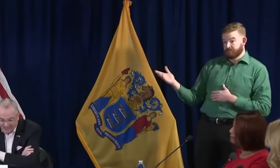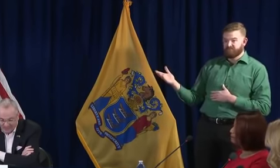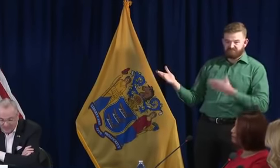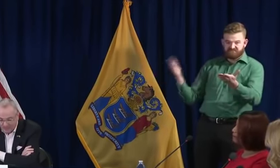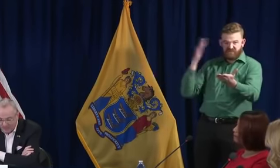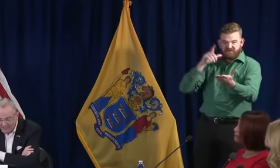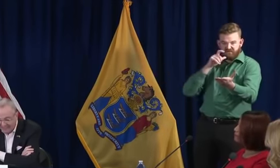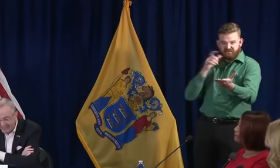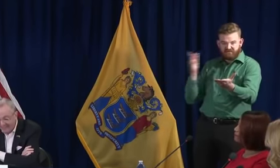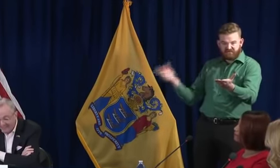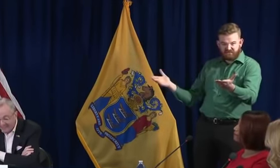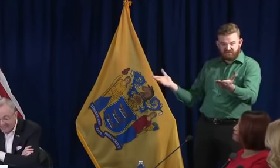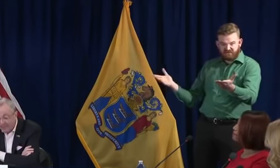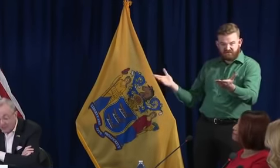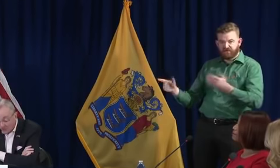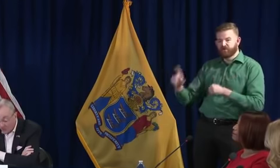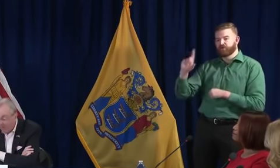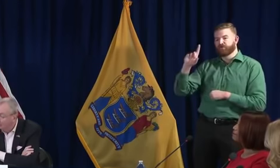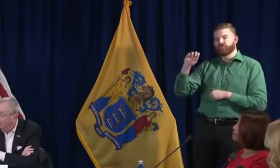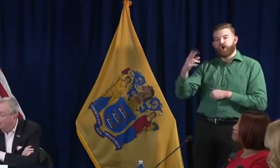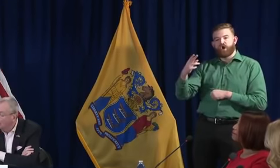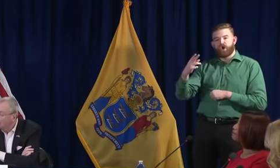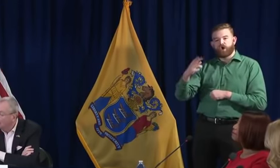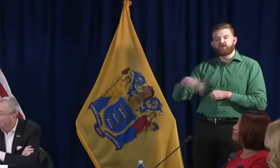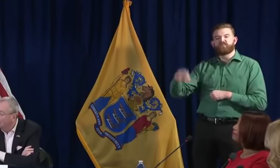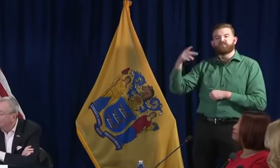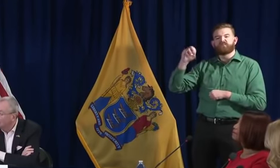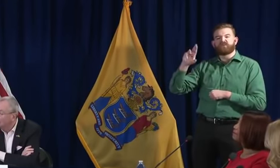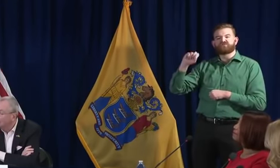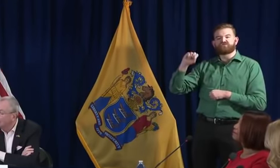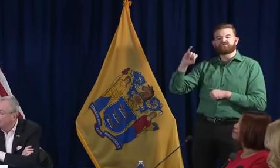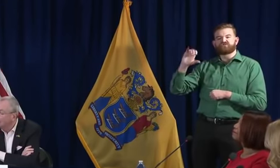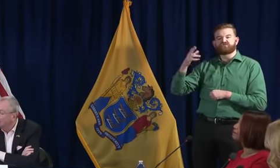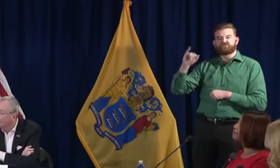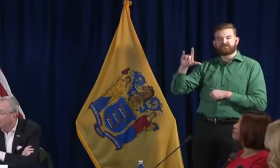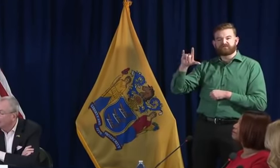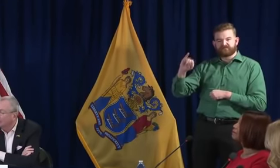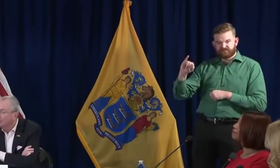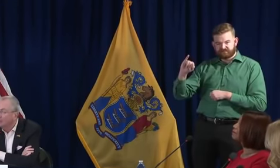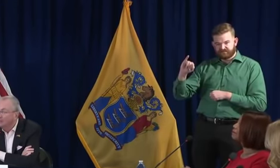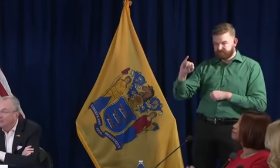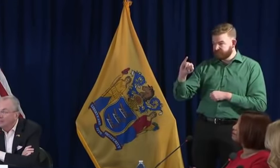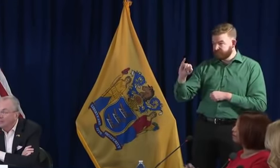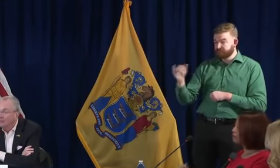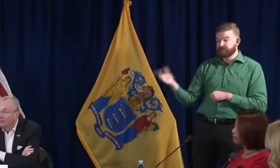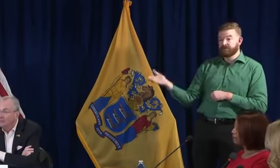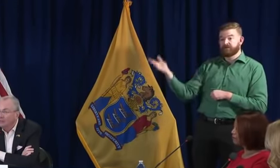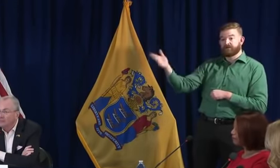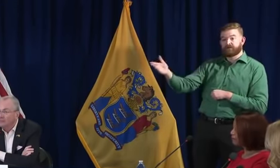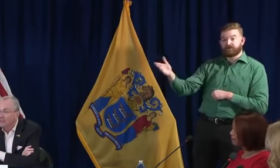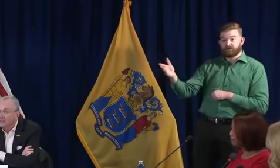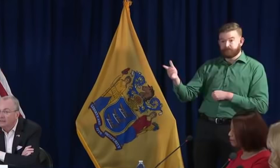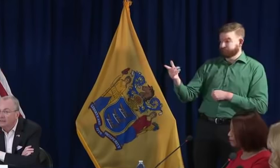Health, Judy Person-Kelly. To her right, a new face, at least as it relates to